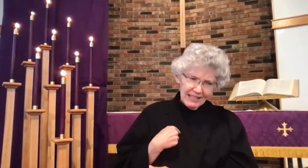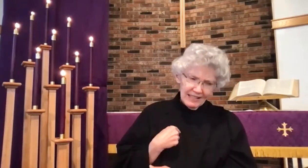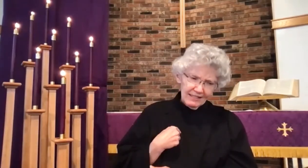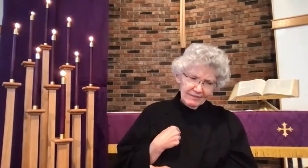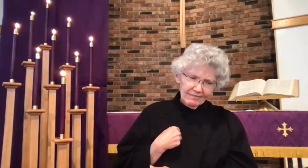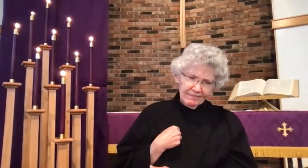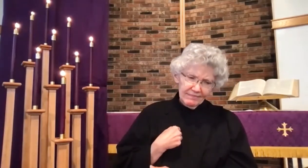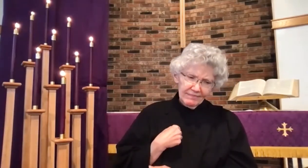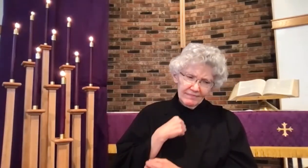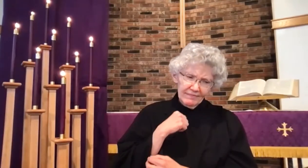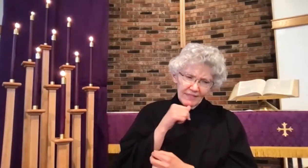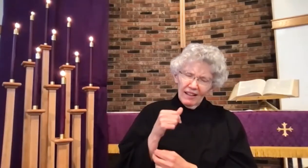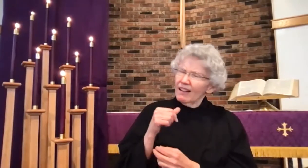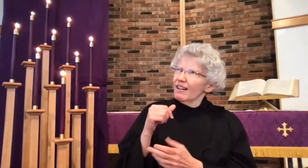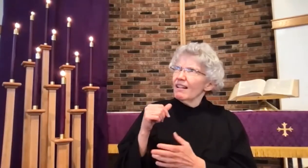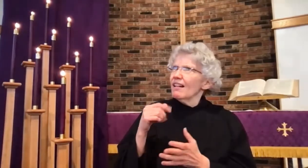The Lord God helps me.